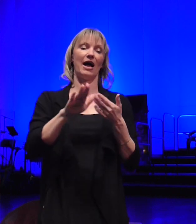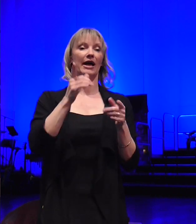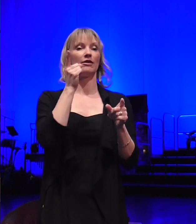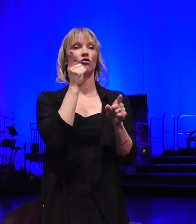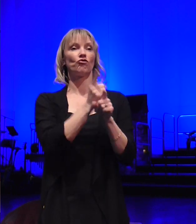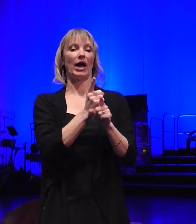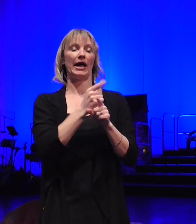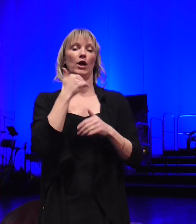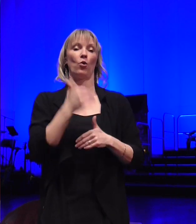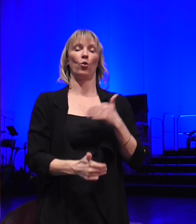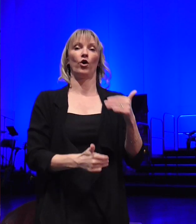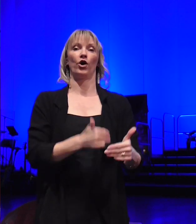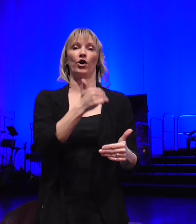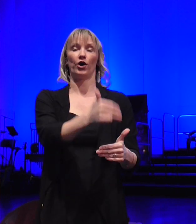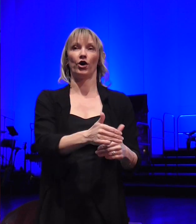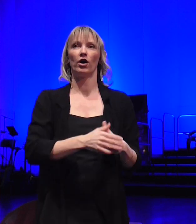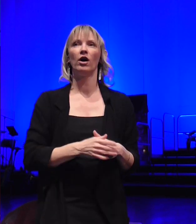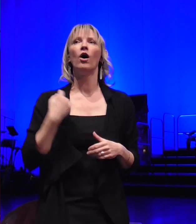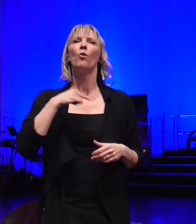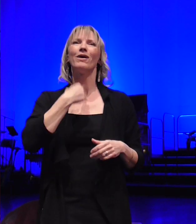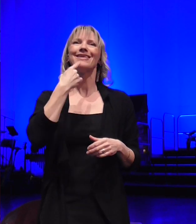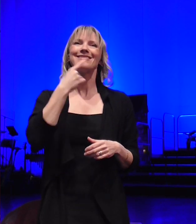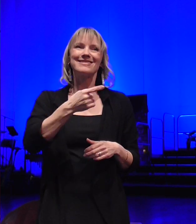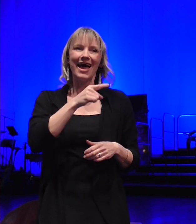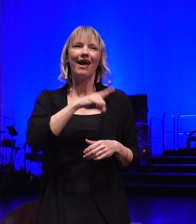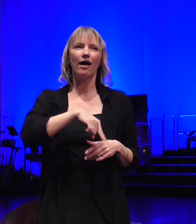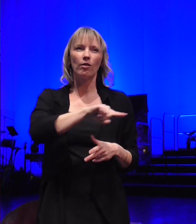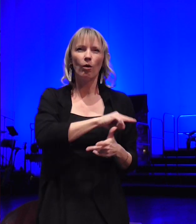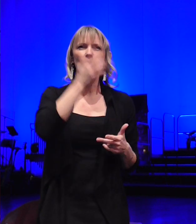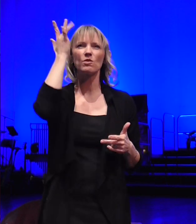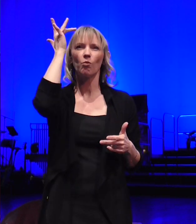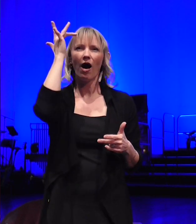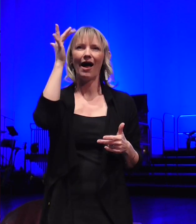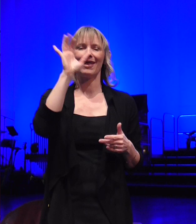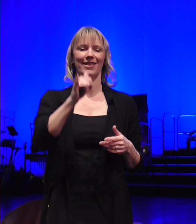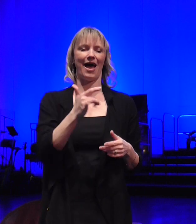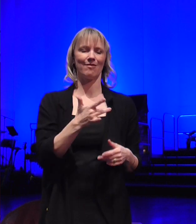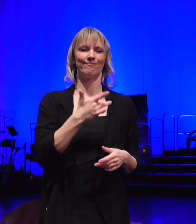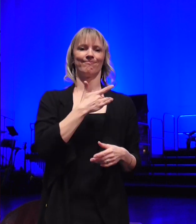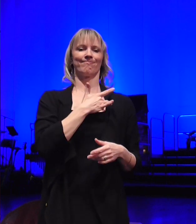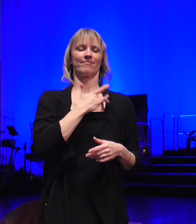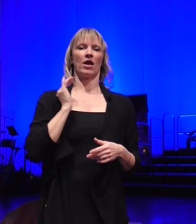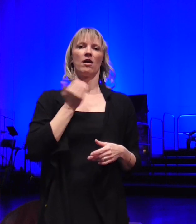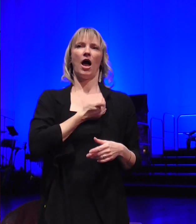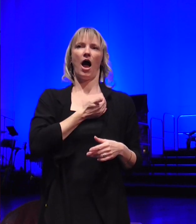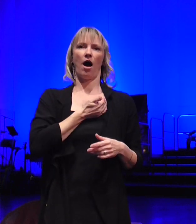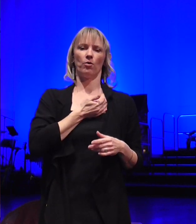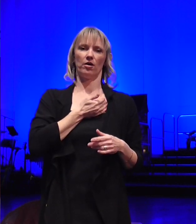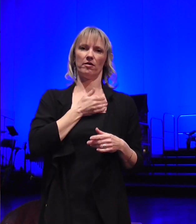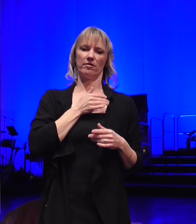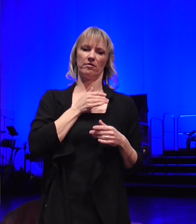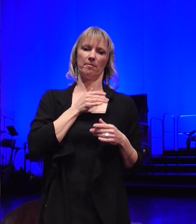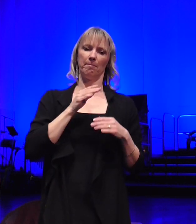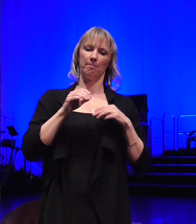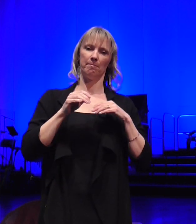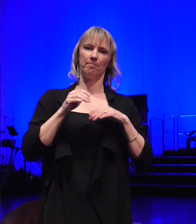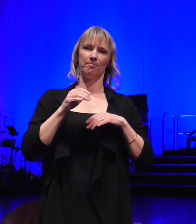right order. And we say those things because it speaks to our core spiritual belief. The